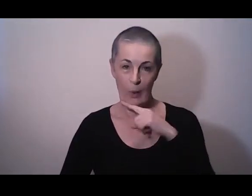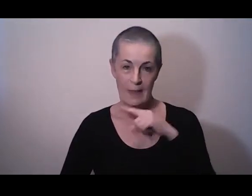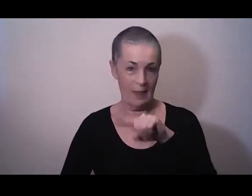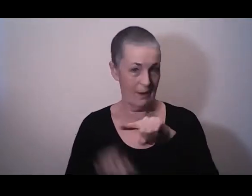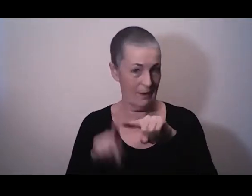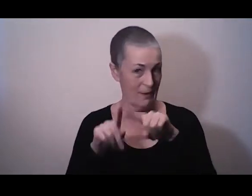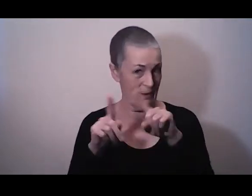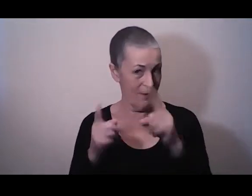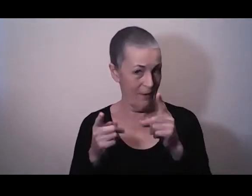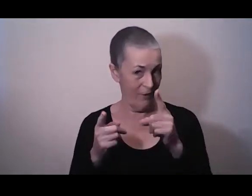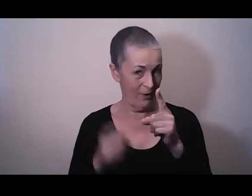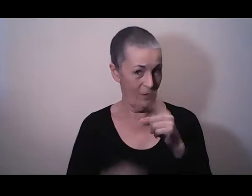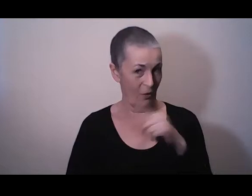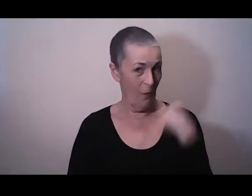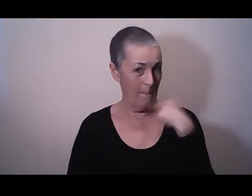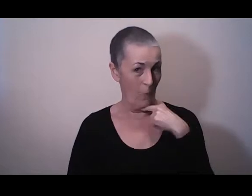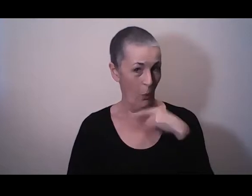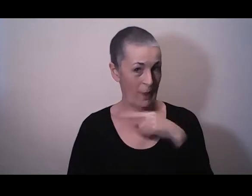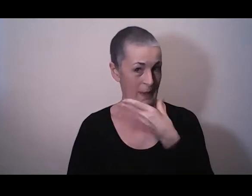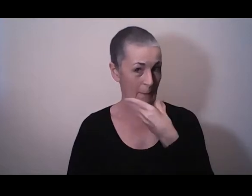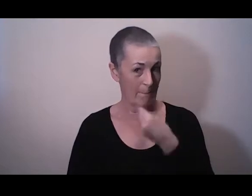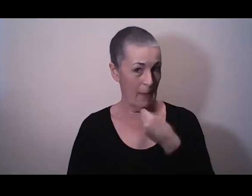Remember, it's the other way around for men.